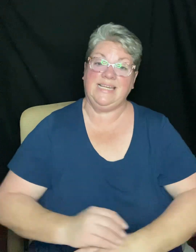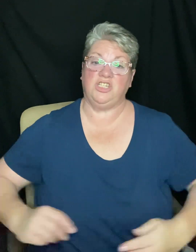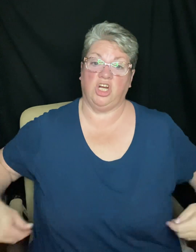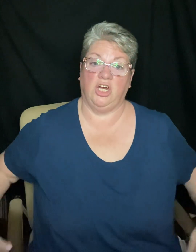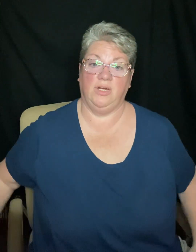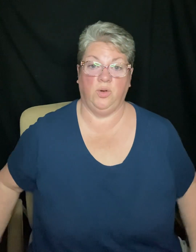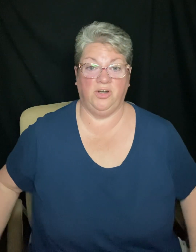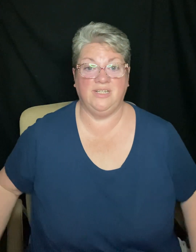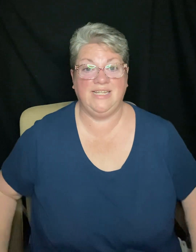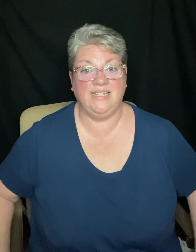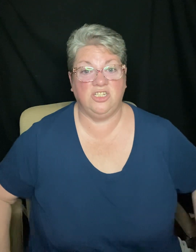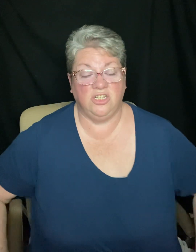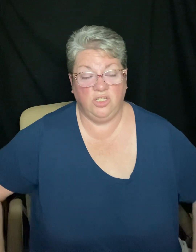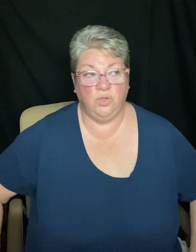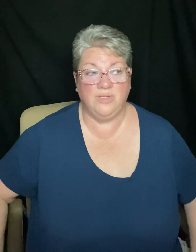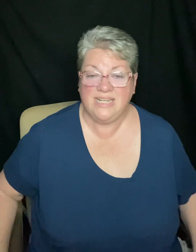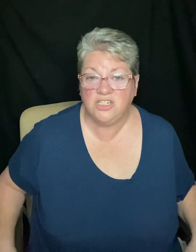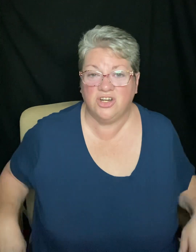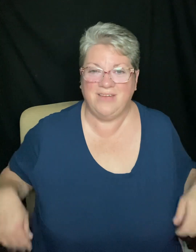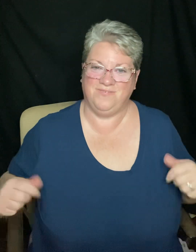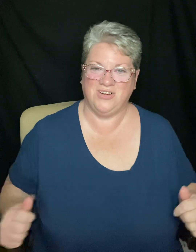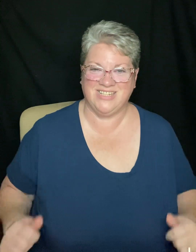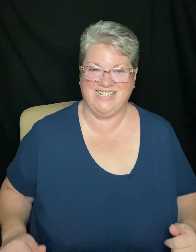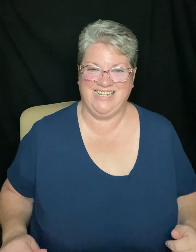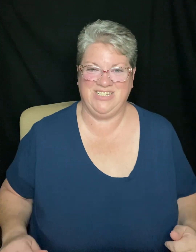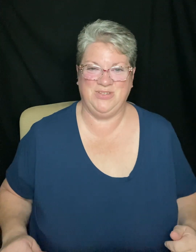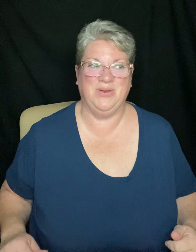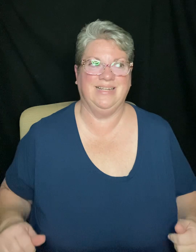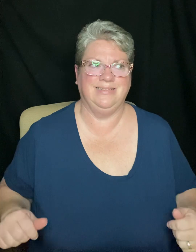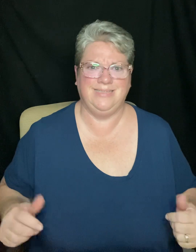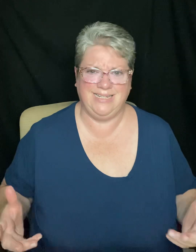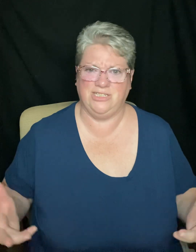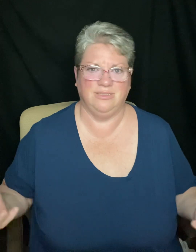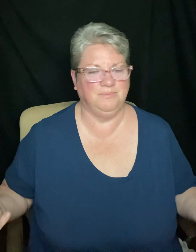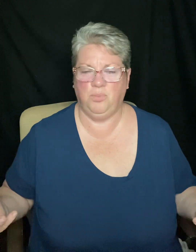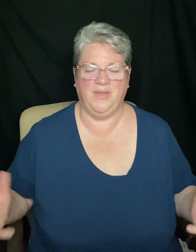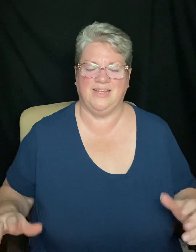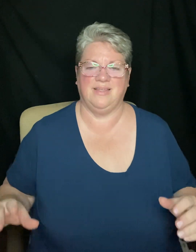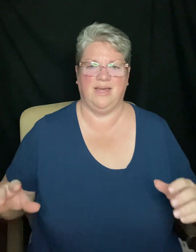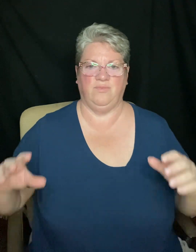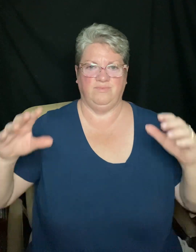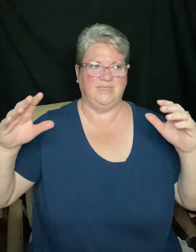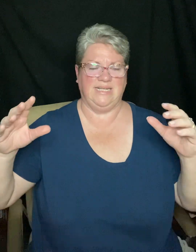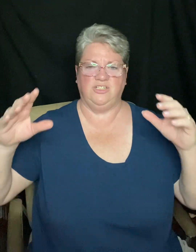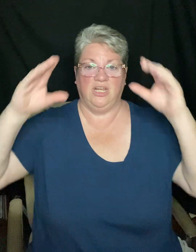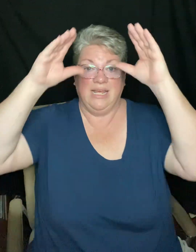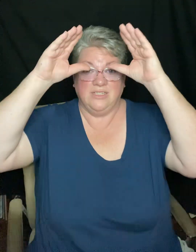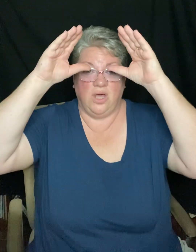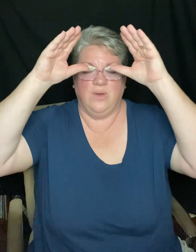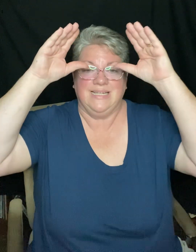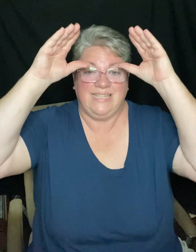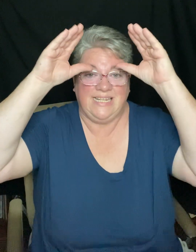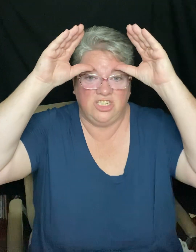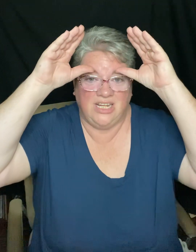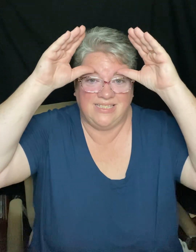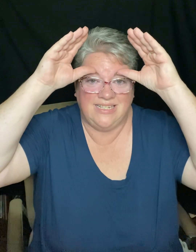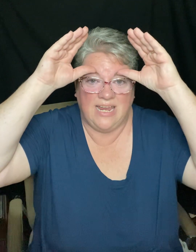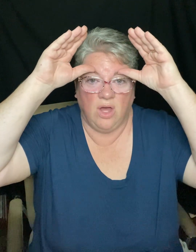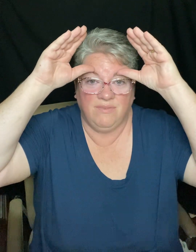Teacher. In order to teach you teacher, I'm first going to teach you teach. Boy, that's a lot of teach. So teach is to take all of the